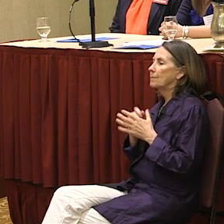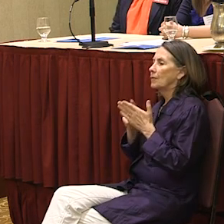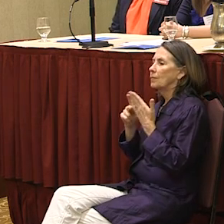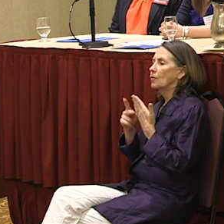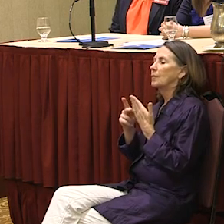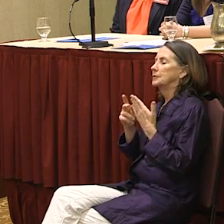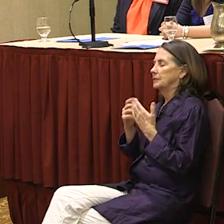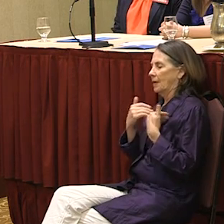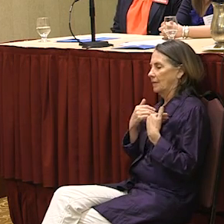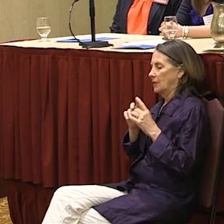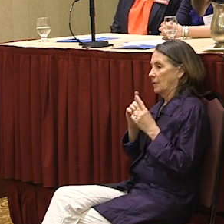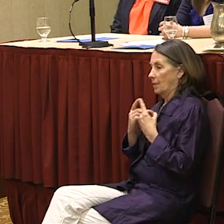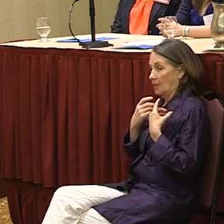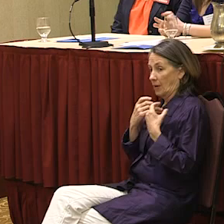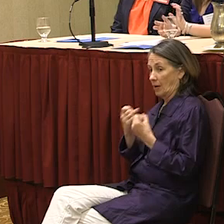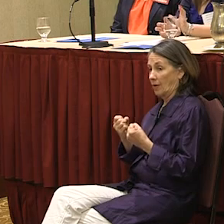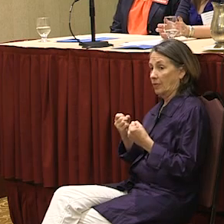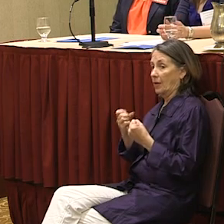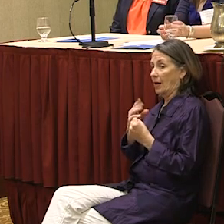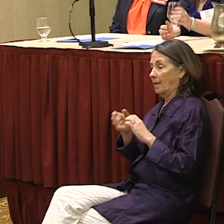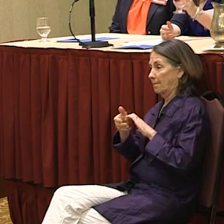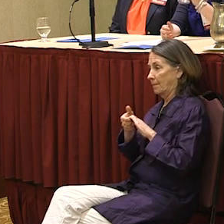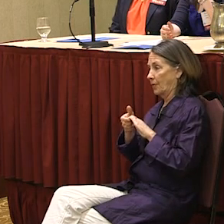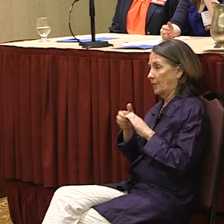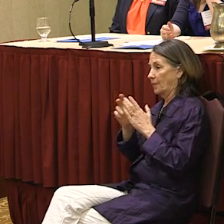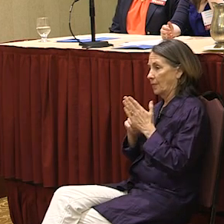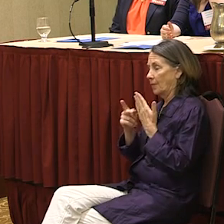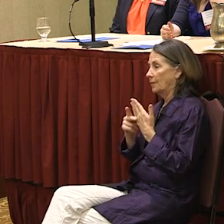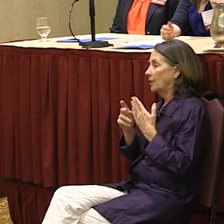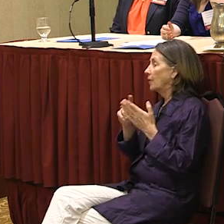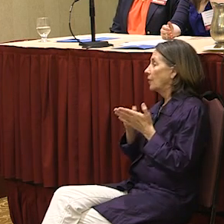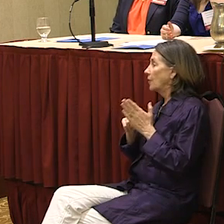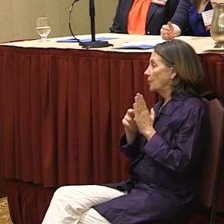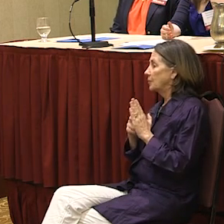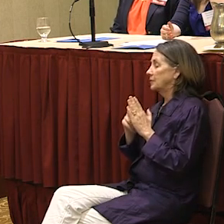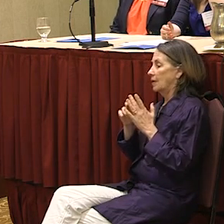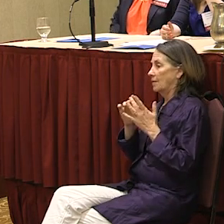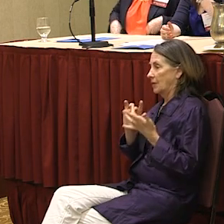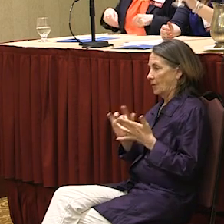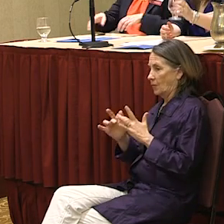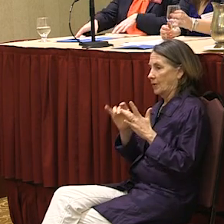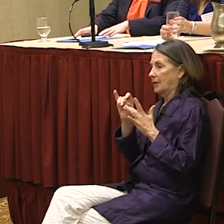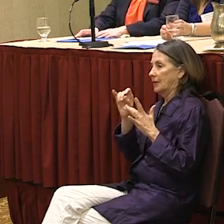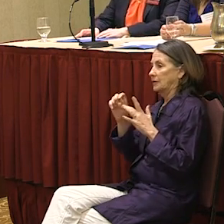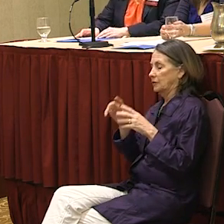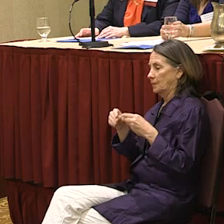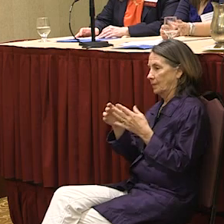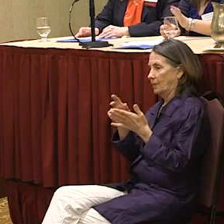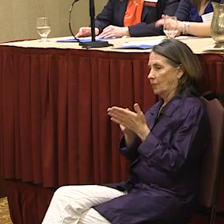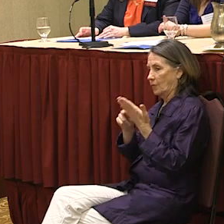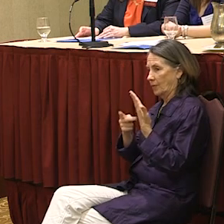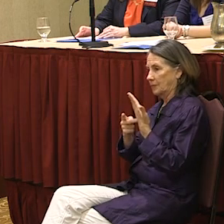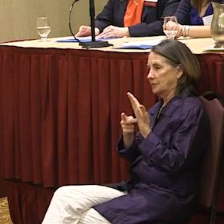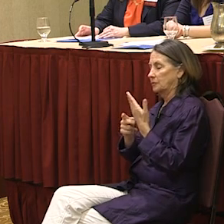Programs consist of Department of Health and partners programs. The purpose of the Community Health Network is to provide